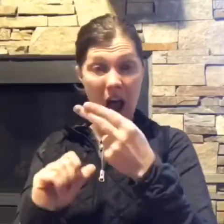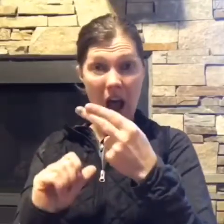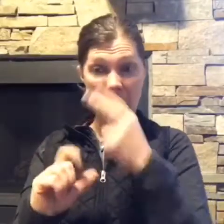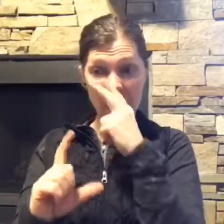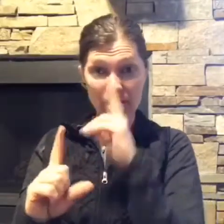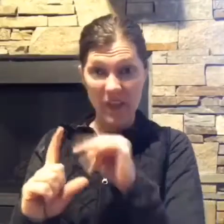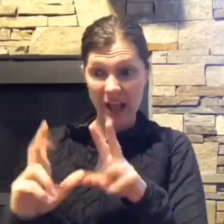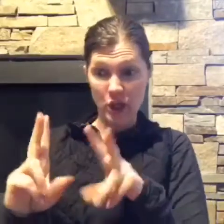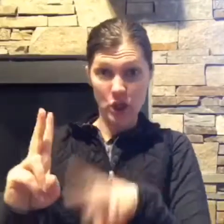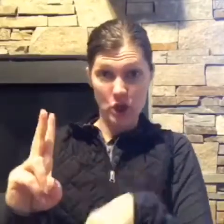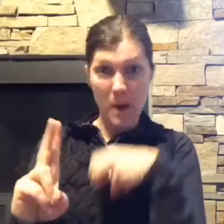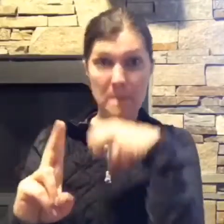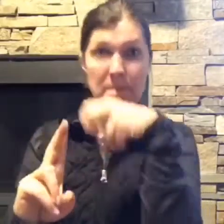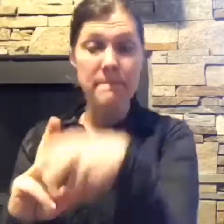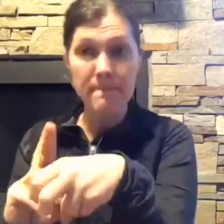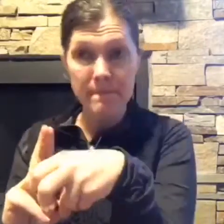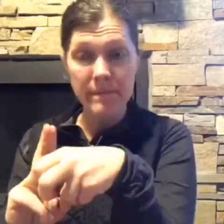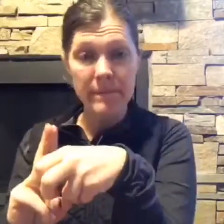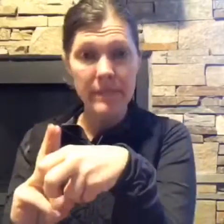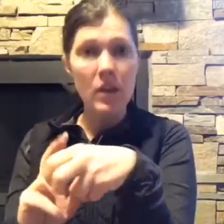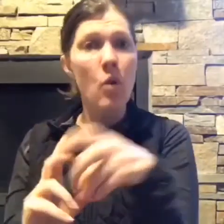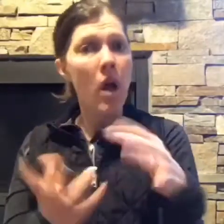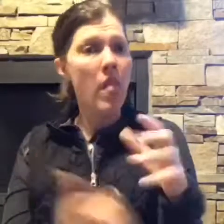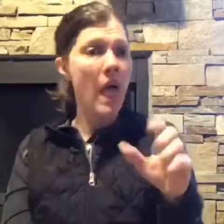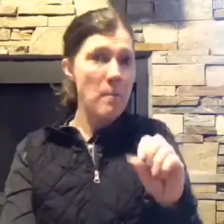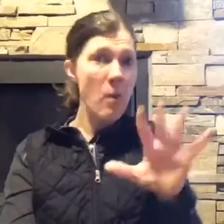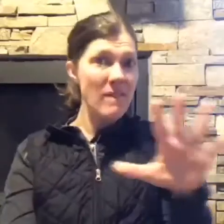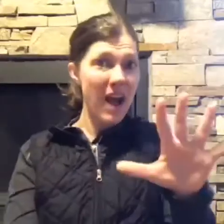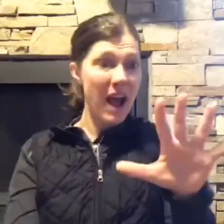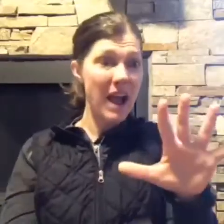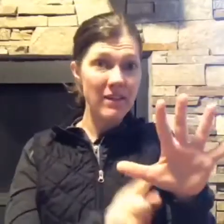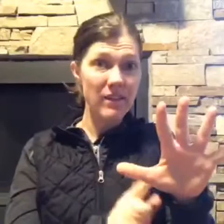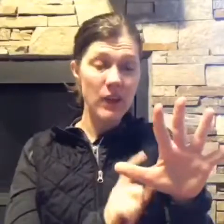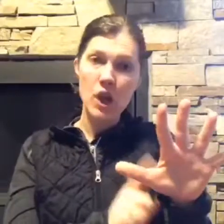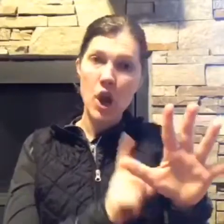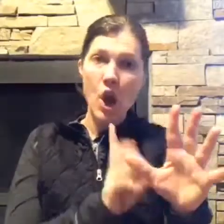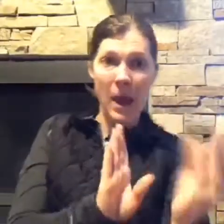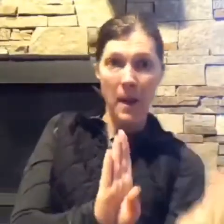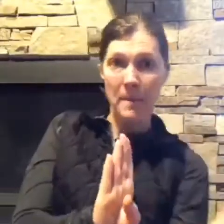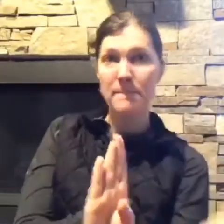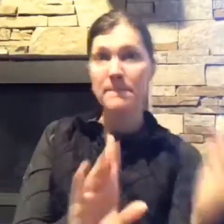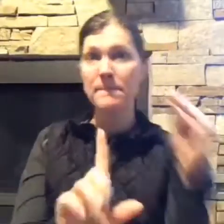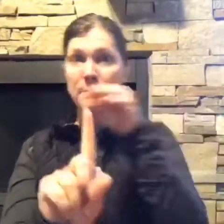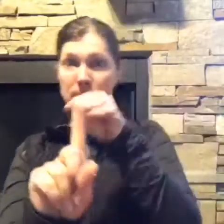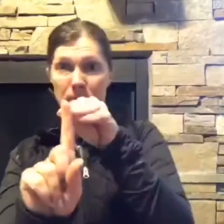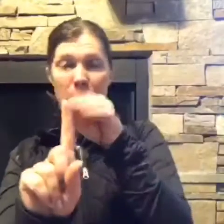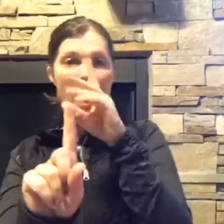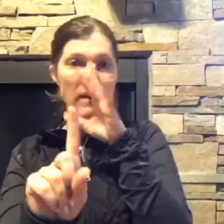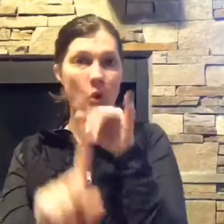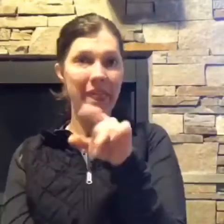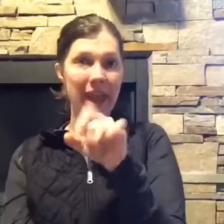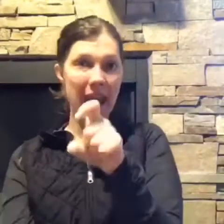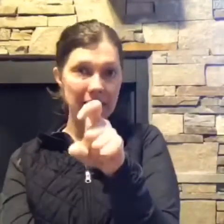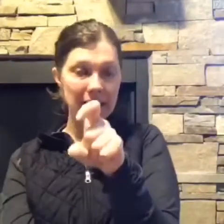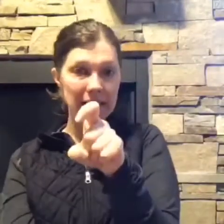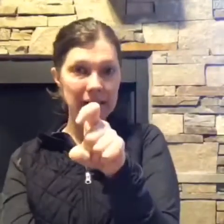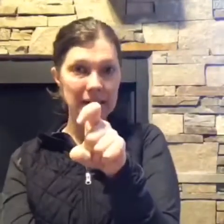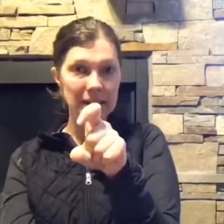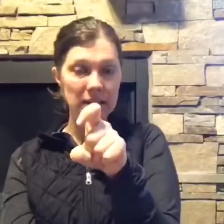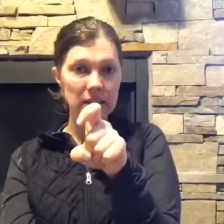Well, just plug 0.5 into that problem. Just plug it in. 0.5 squared times negative 16, right? And